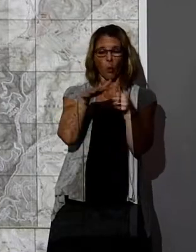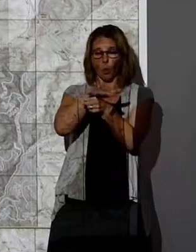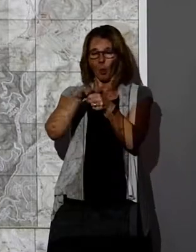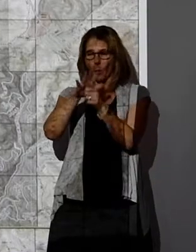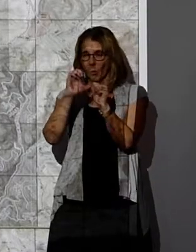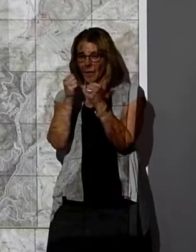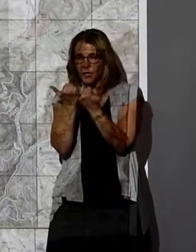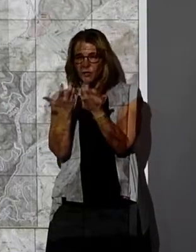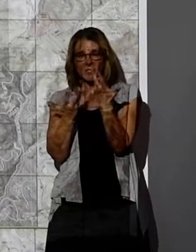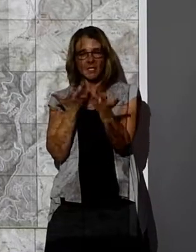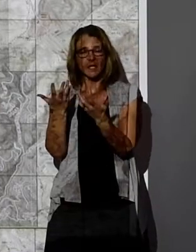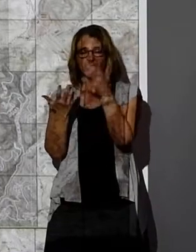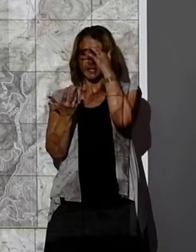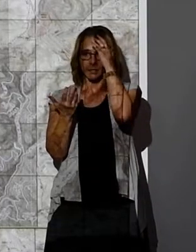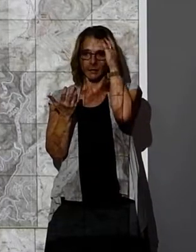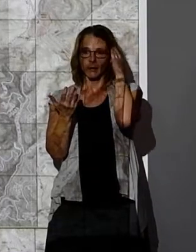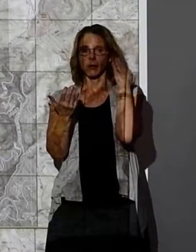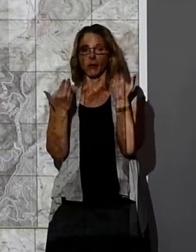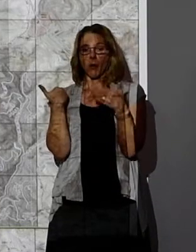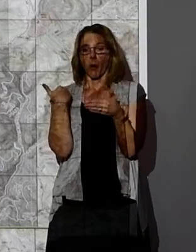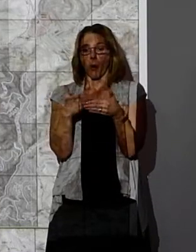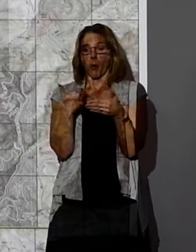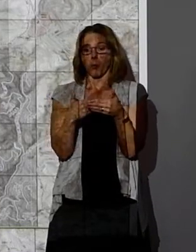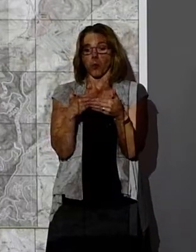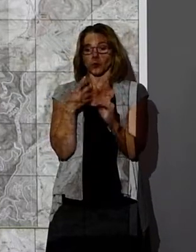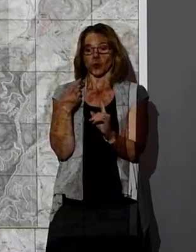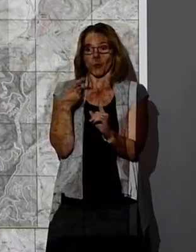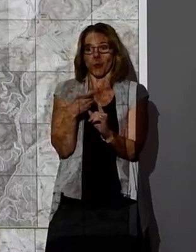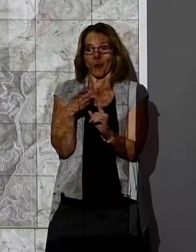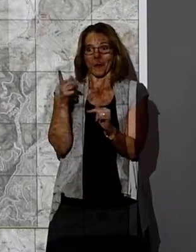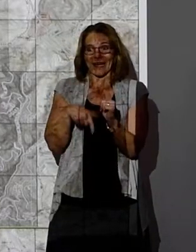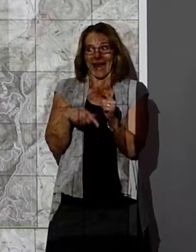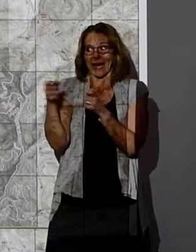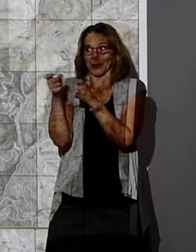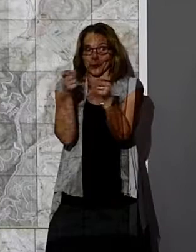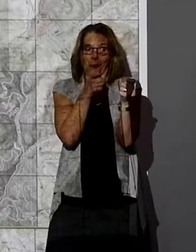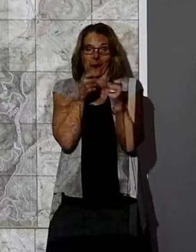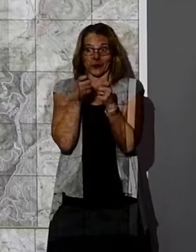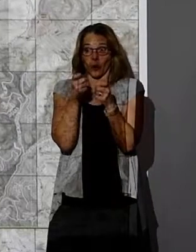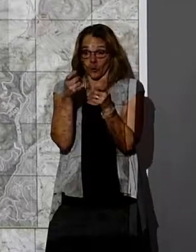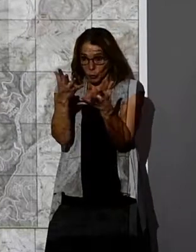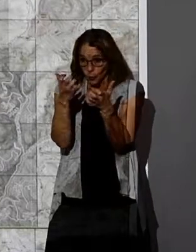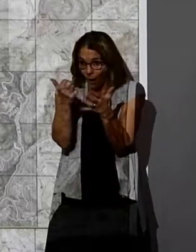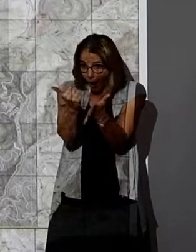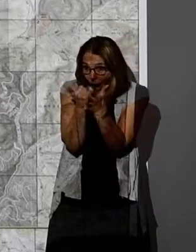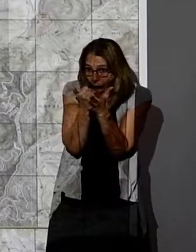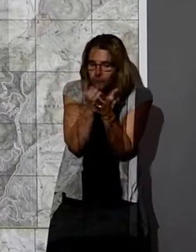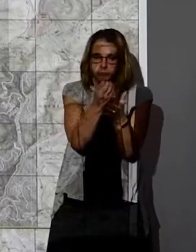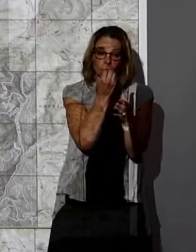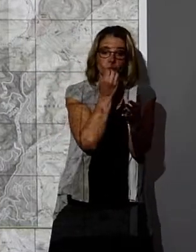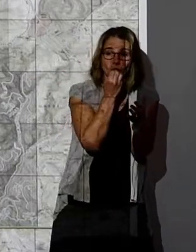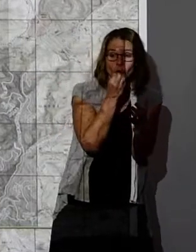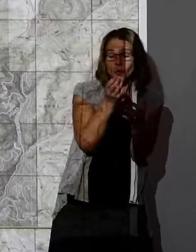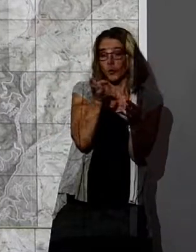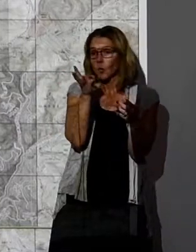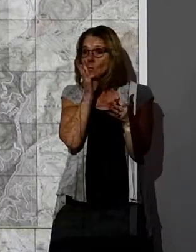agencies, almost to the point where we can't handle it. So I wanna direct everyone that wants to help us, whether it's food,